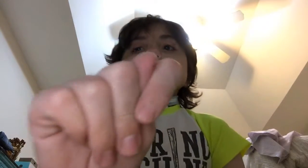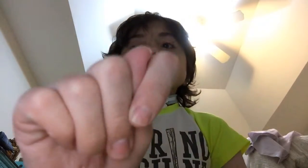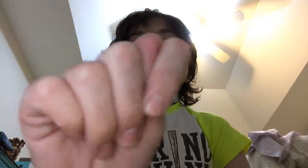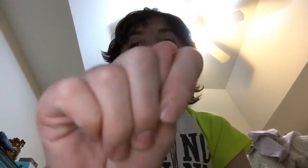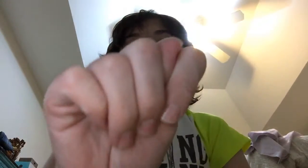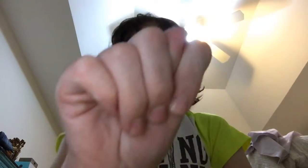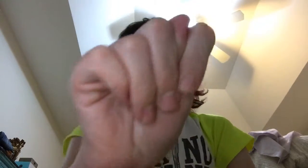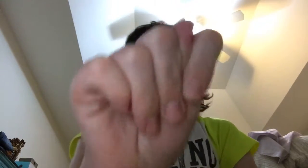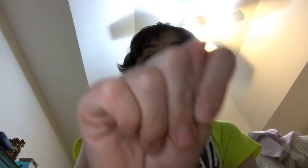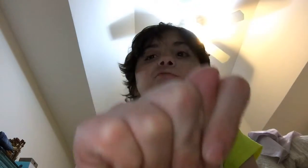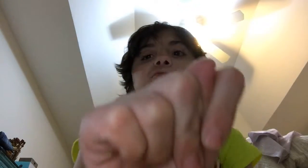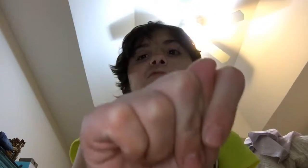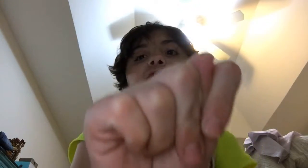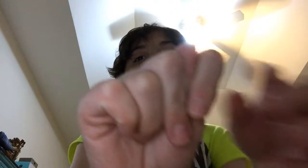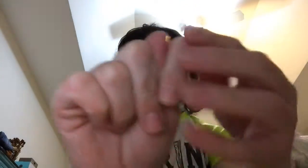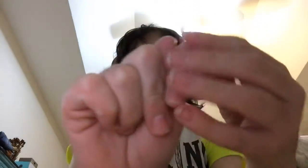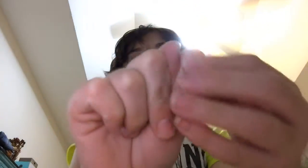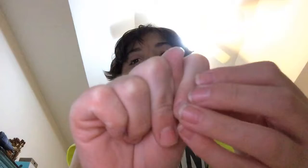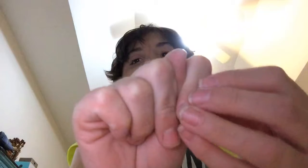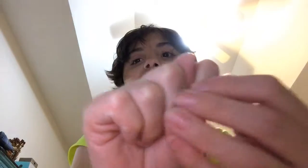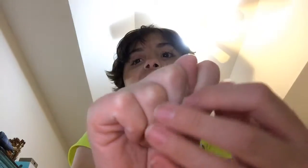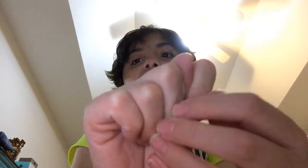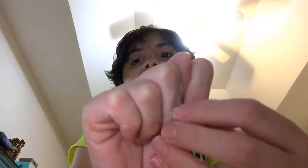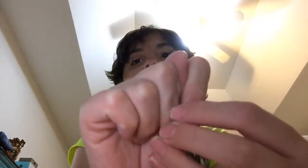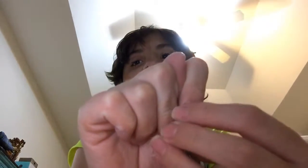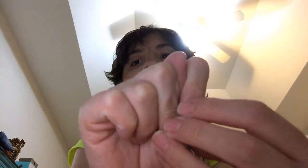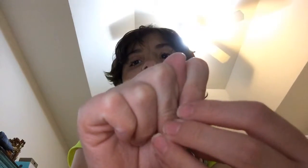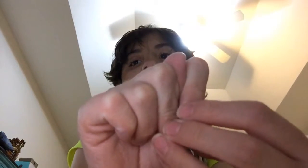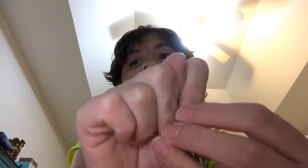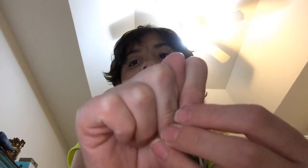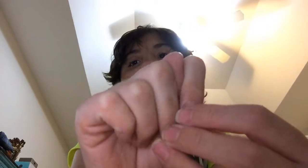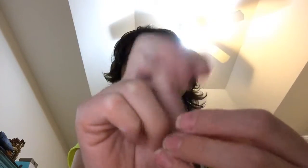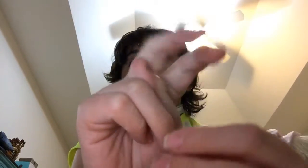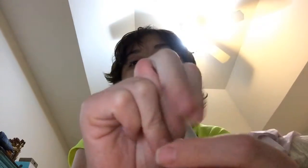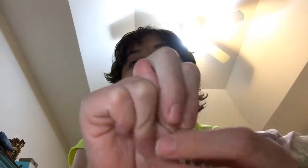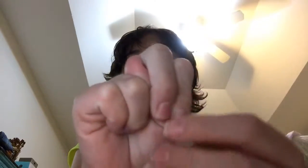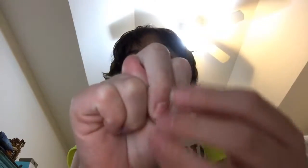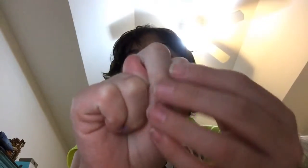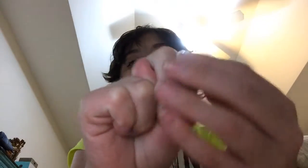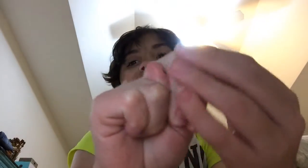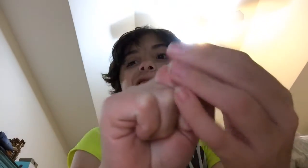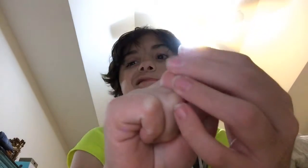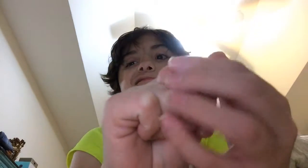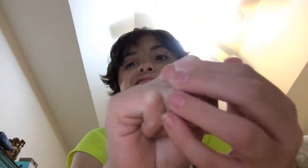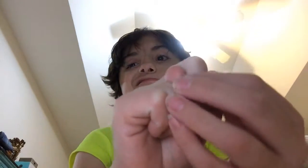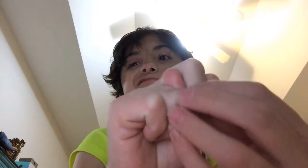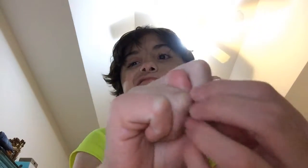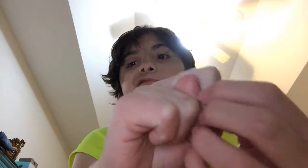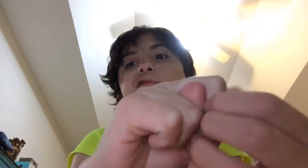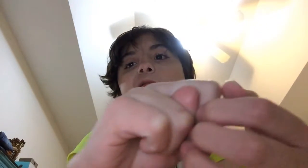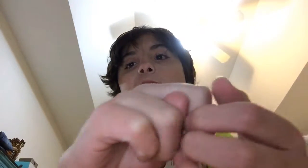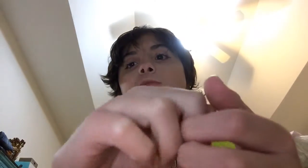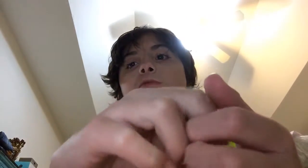T is in the middle of your point finger and middle finger. N is